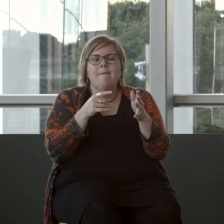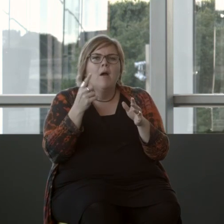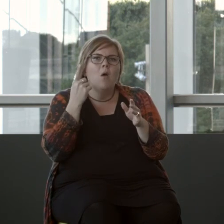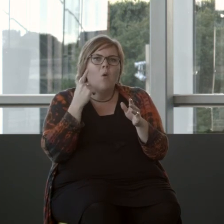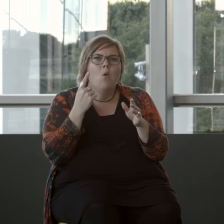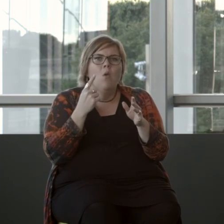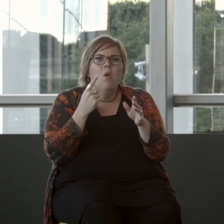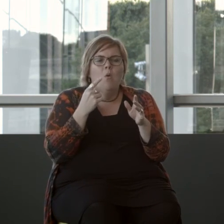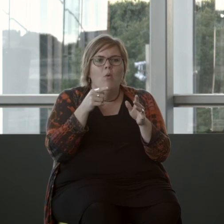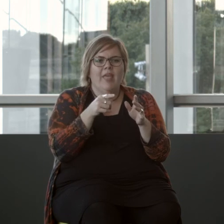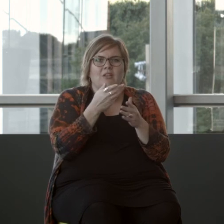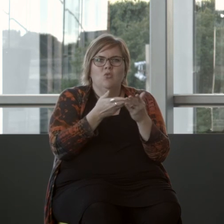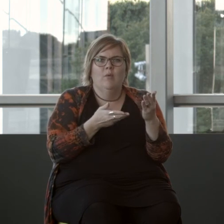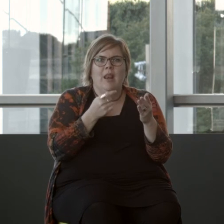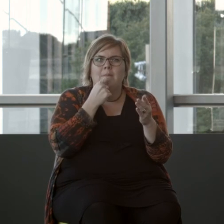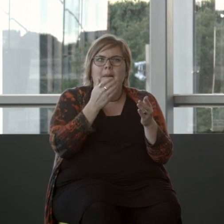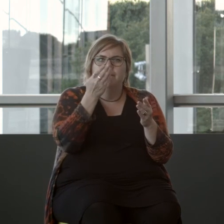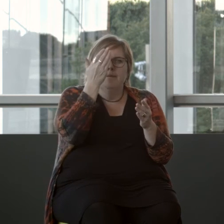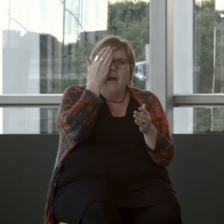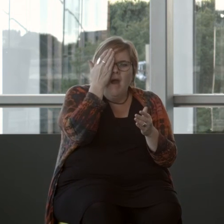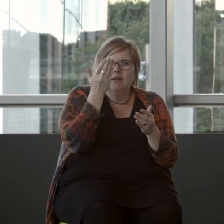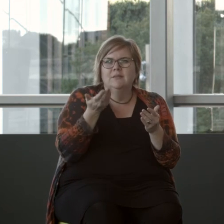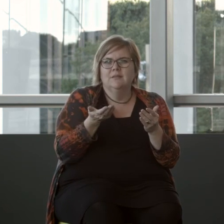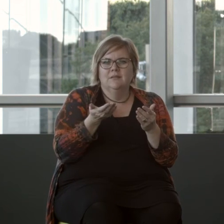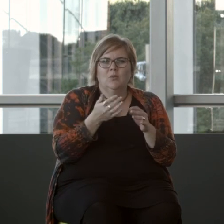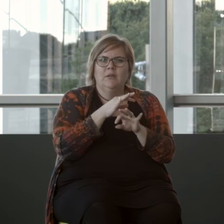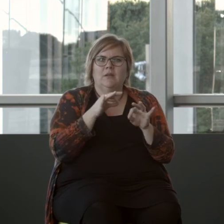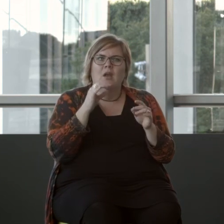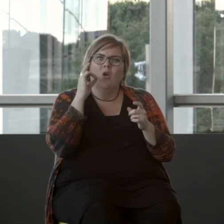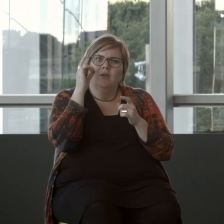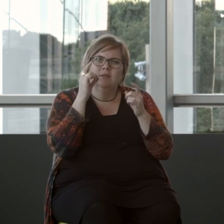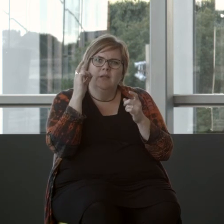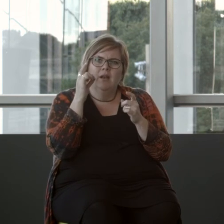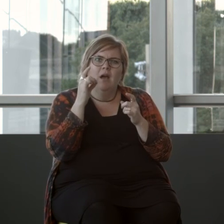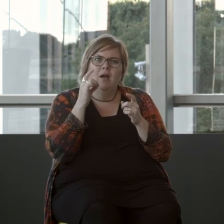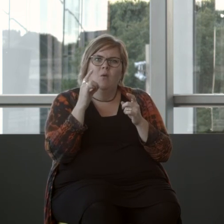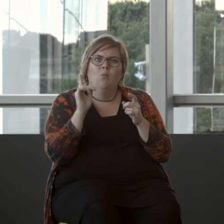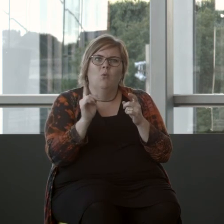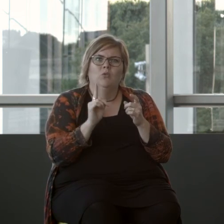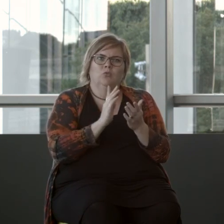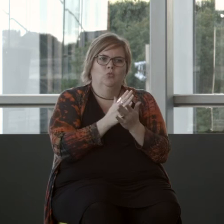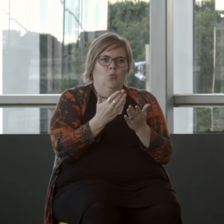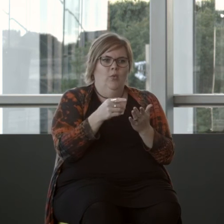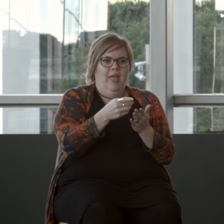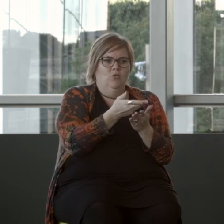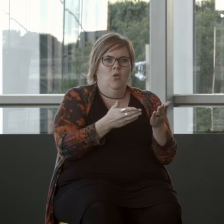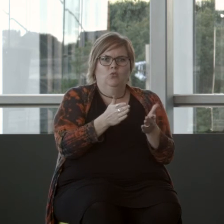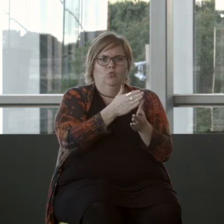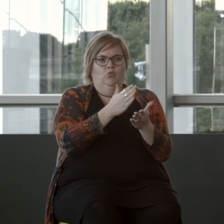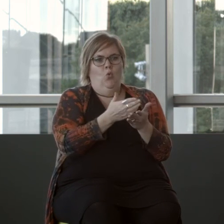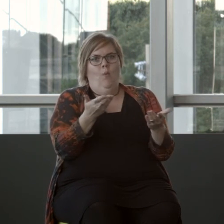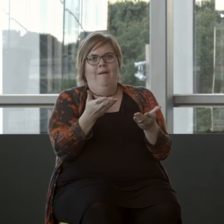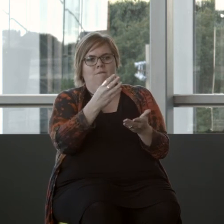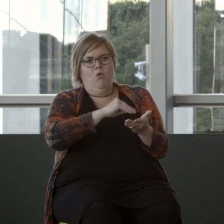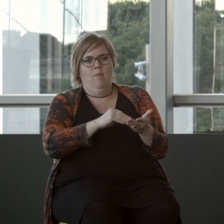certain bias that we maybe haven't considered what the true origins are, and we take them